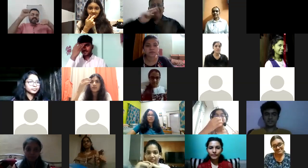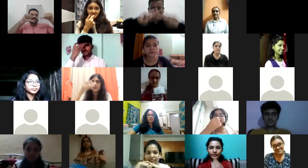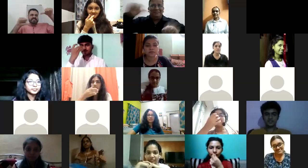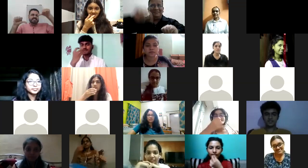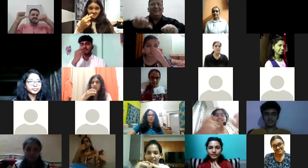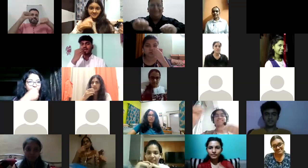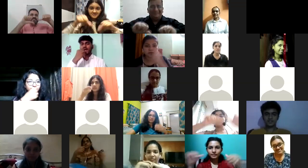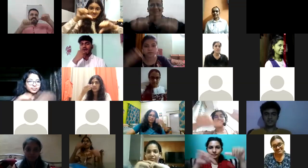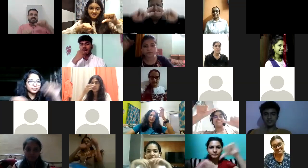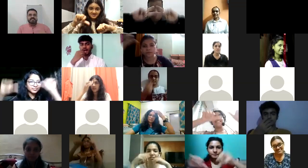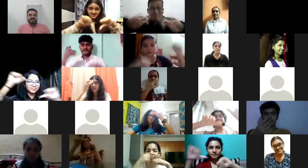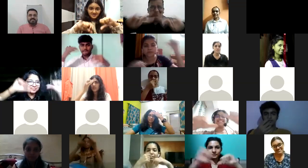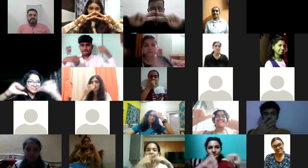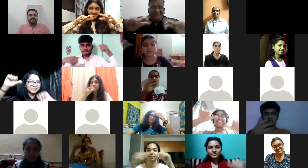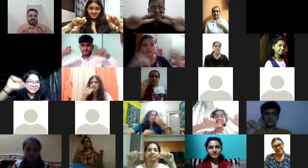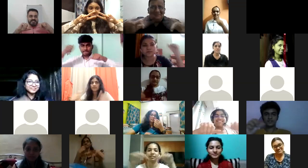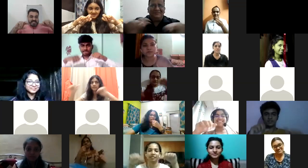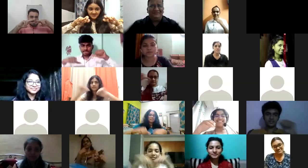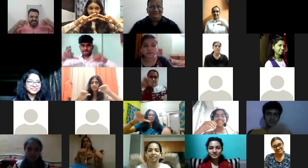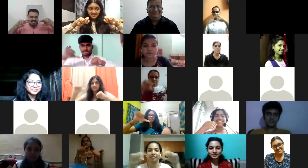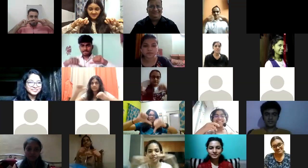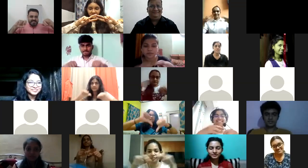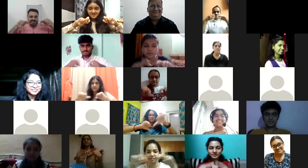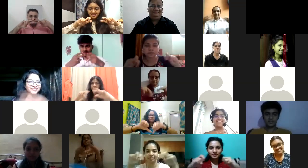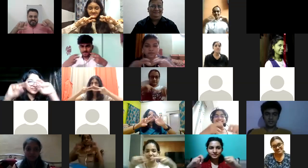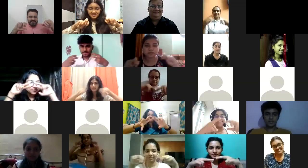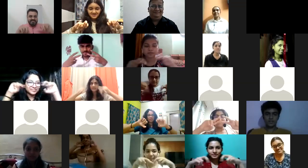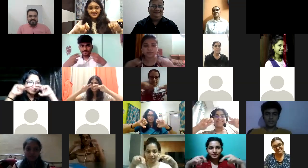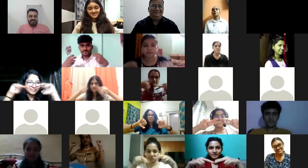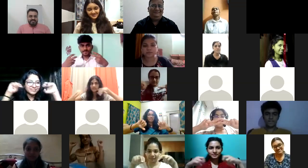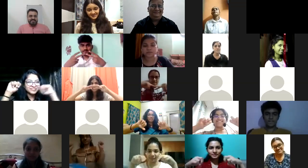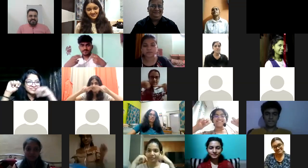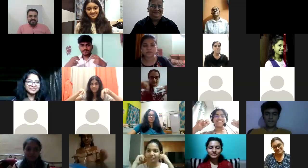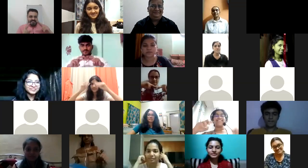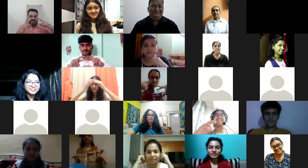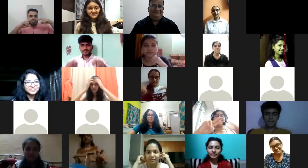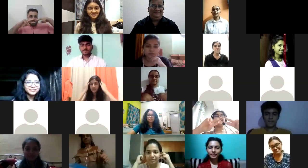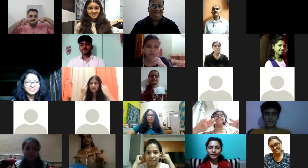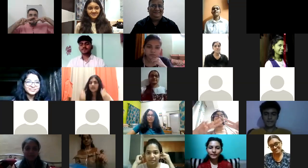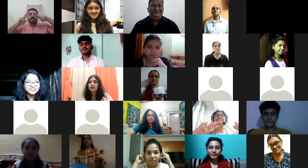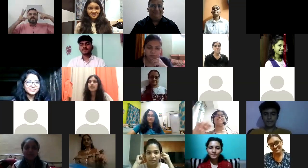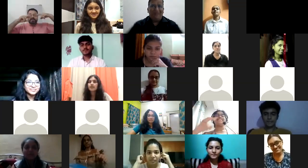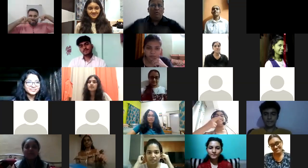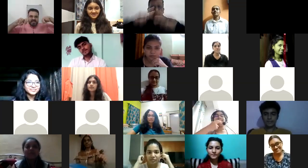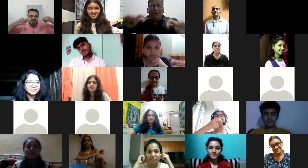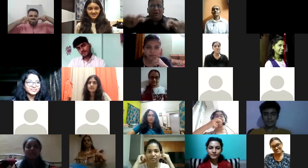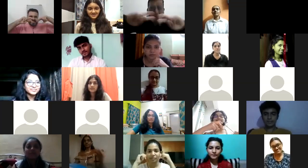This is research. This way,